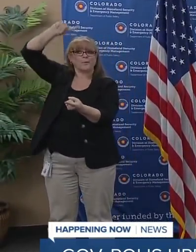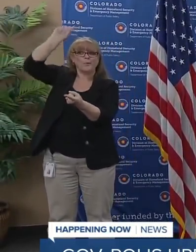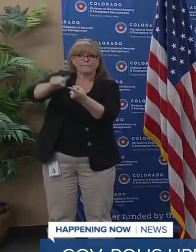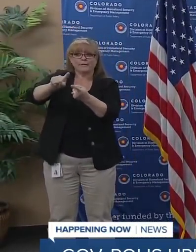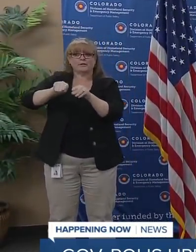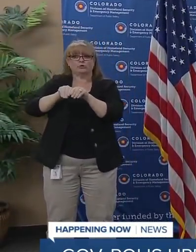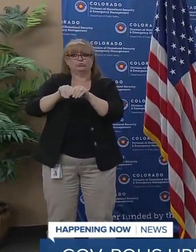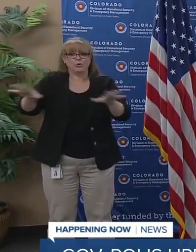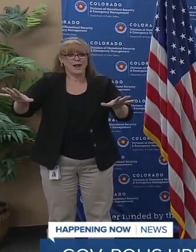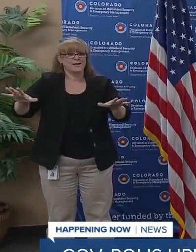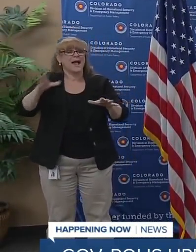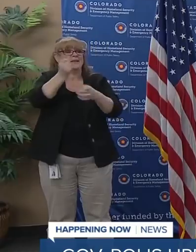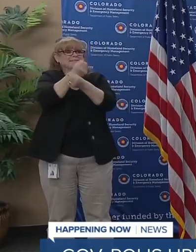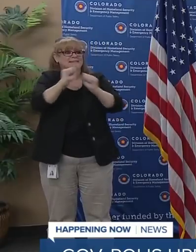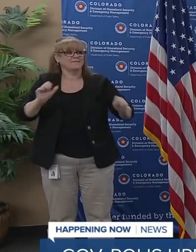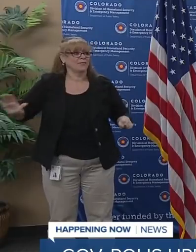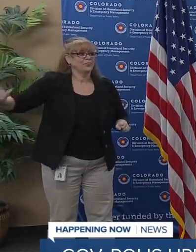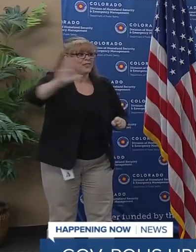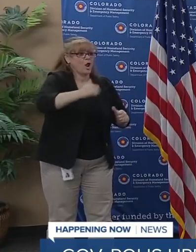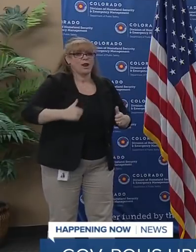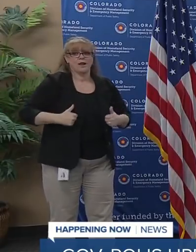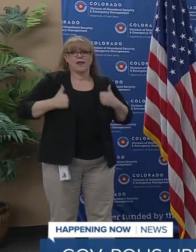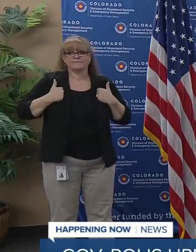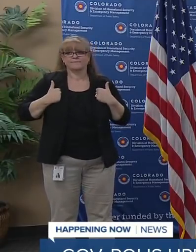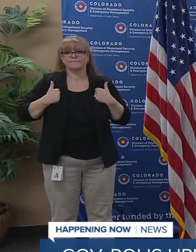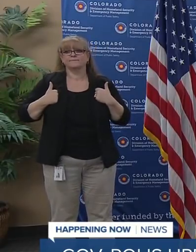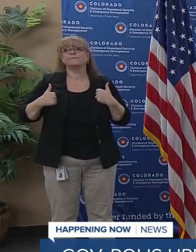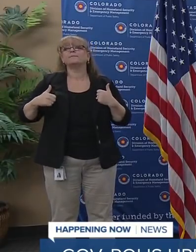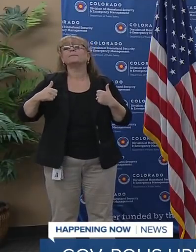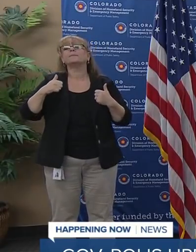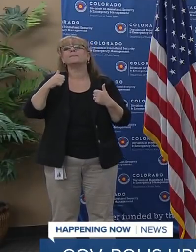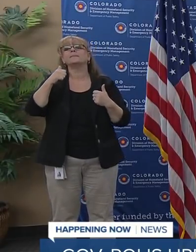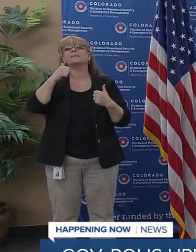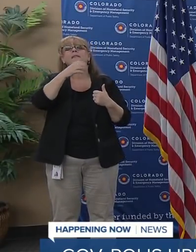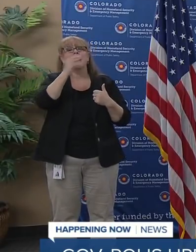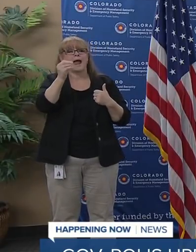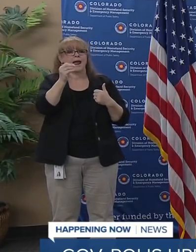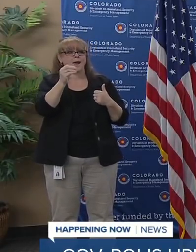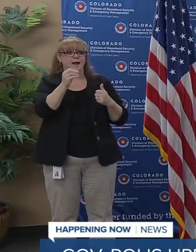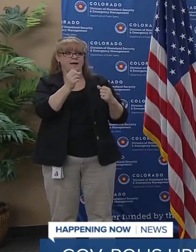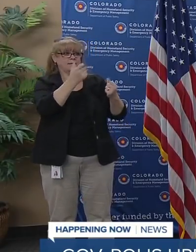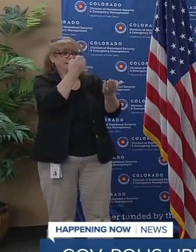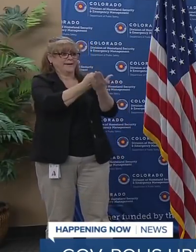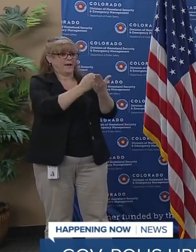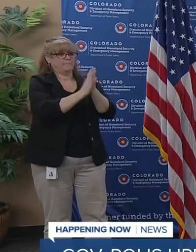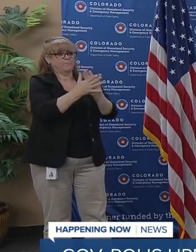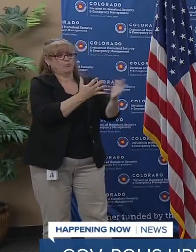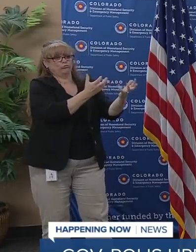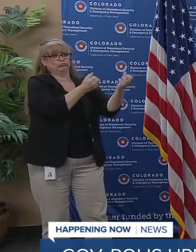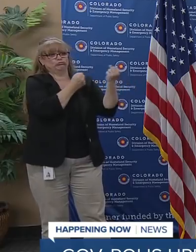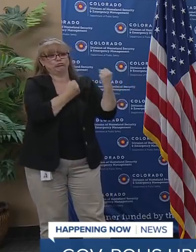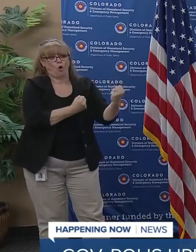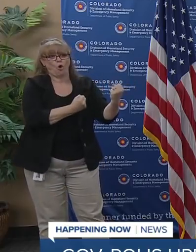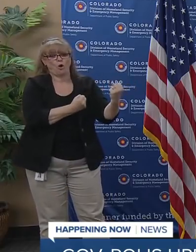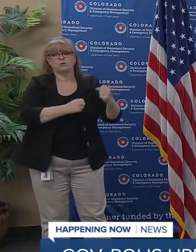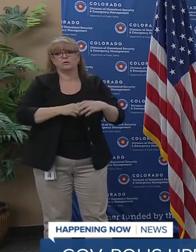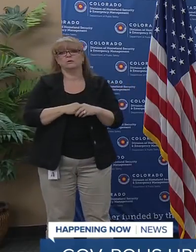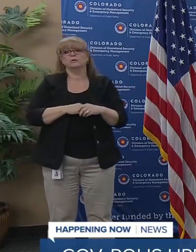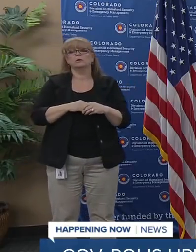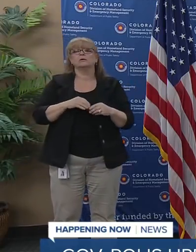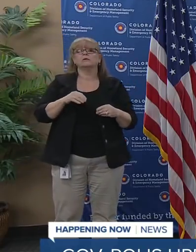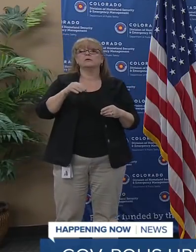functional economy where people can go to work sooner rather than later. We're asking all Coloradans to wear non-medical cloth face